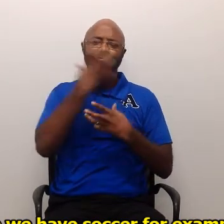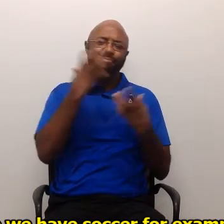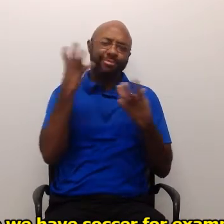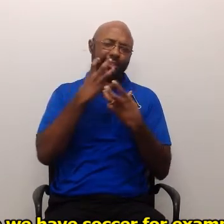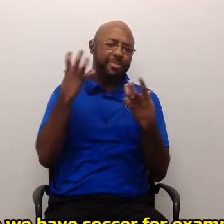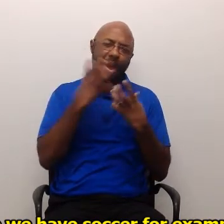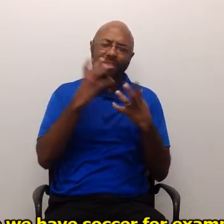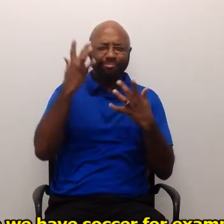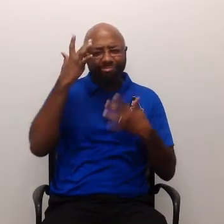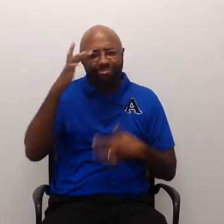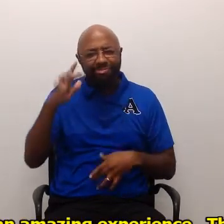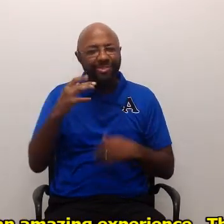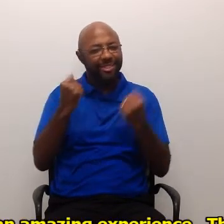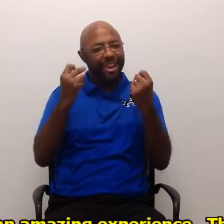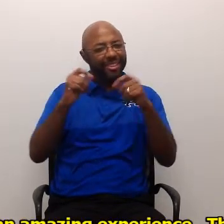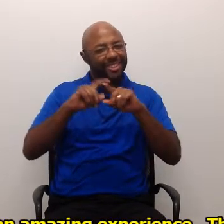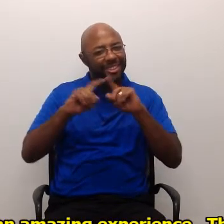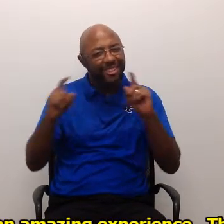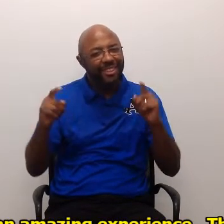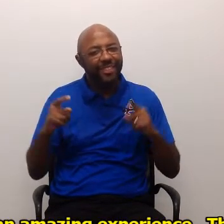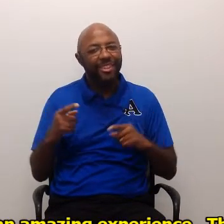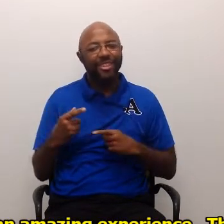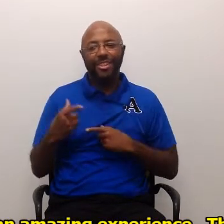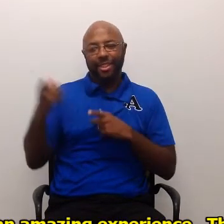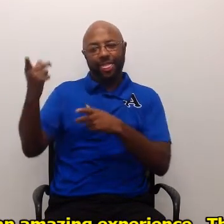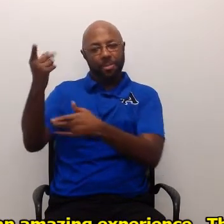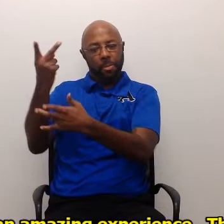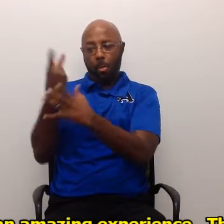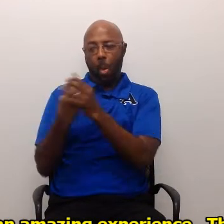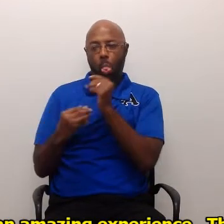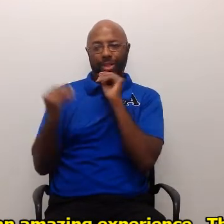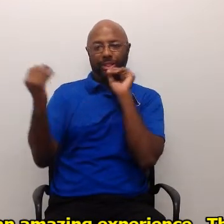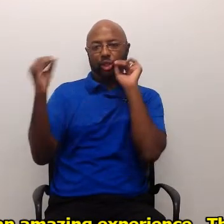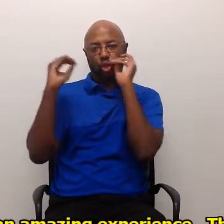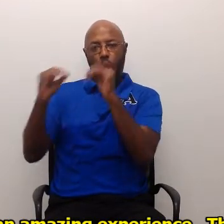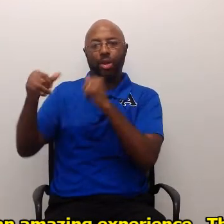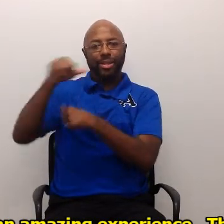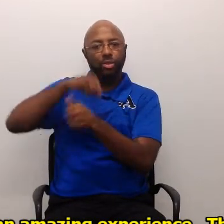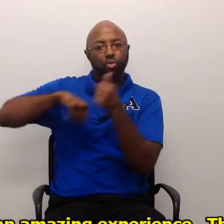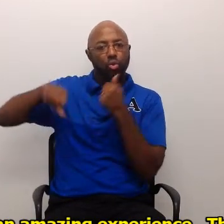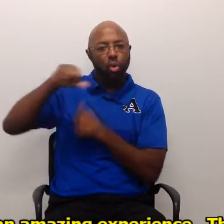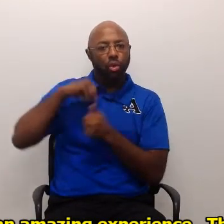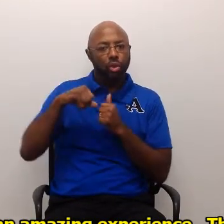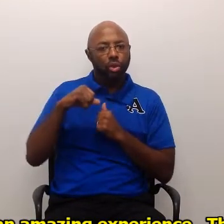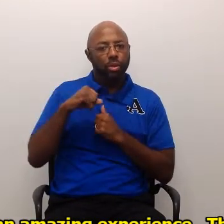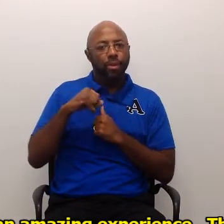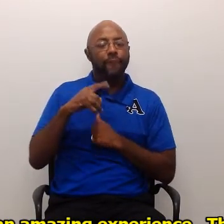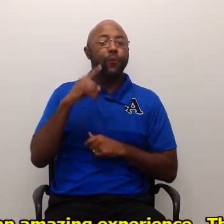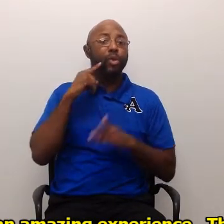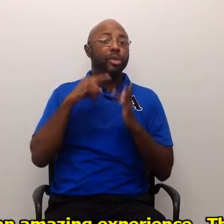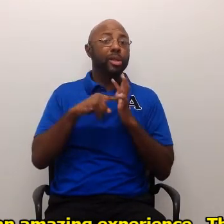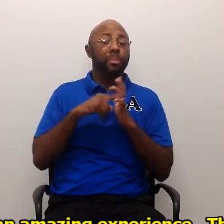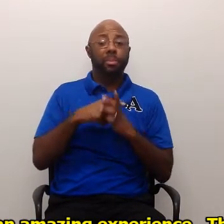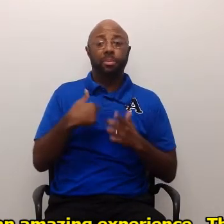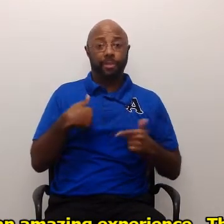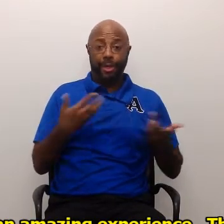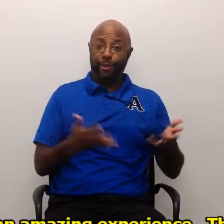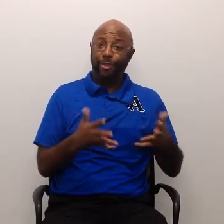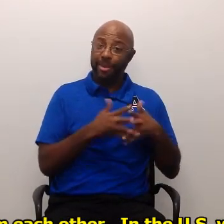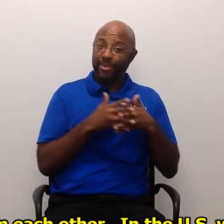in Jamaica. And it really is just an amazing experience. The students use a different sign language than I use. We